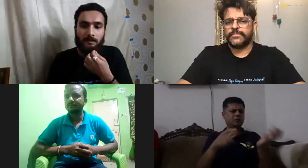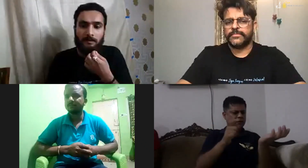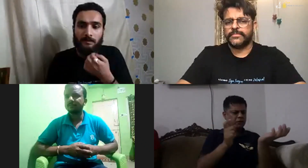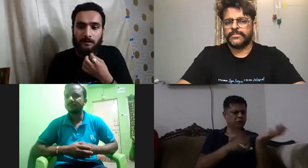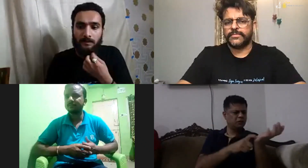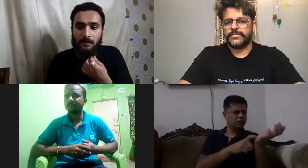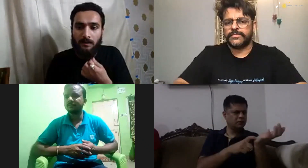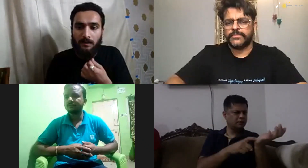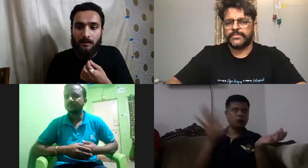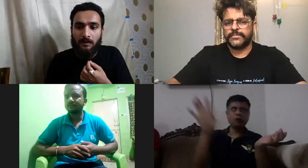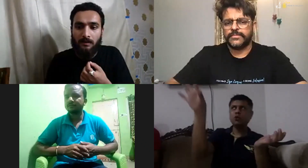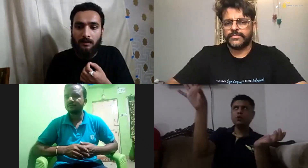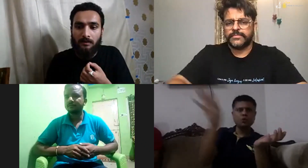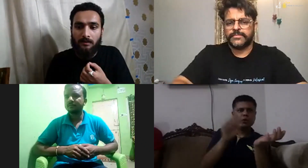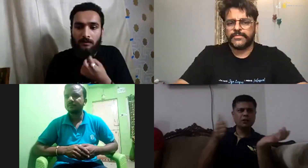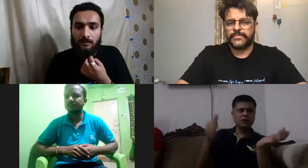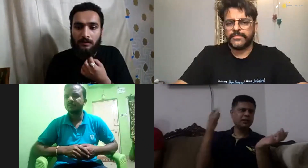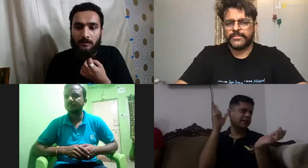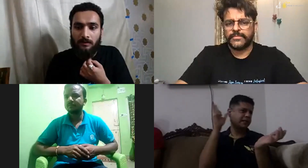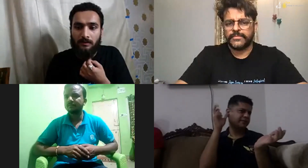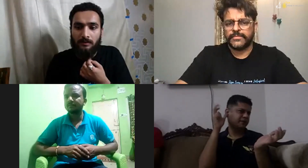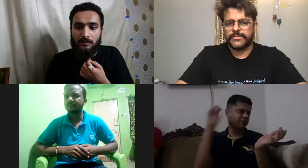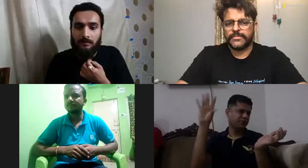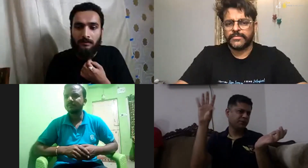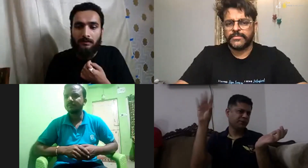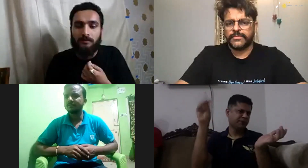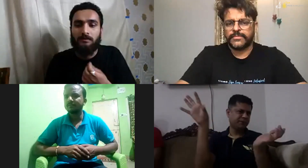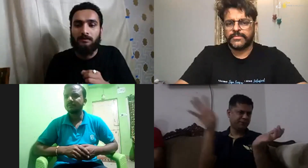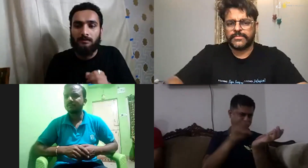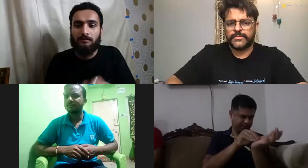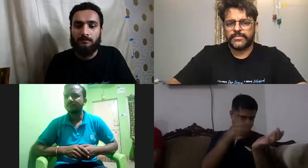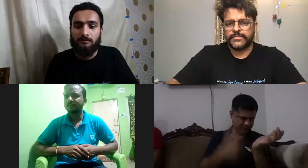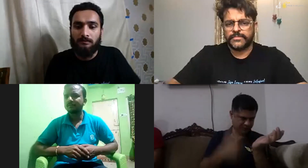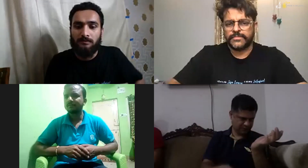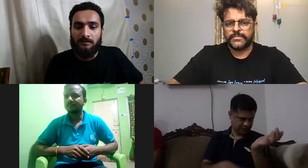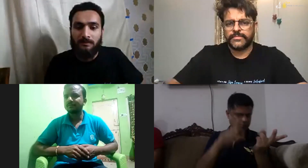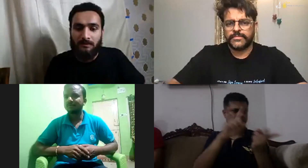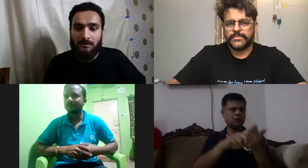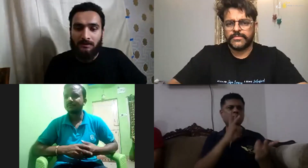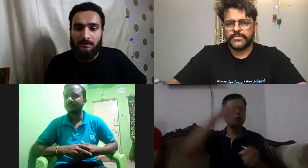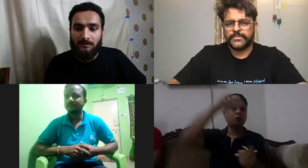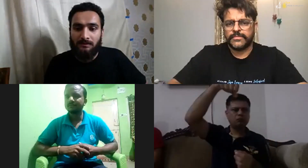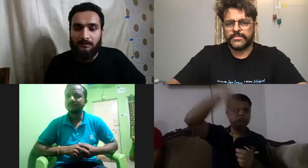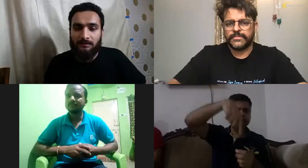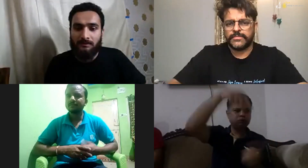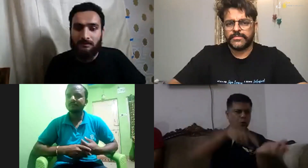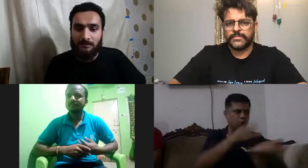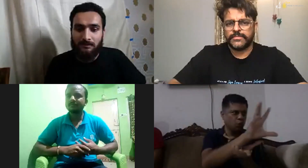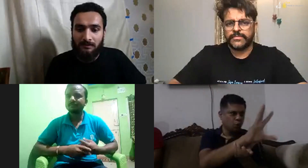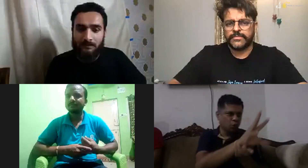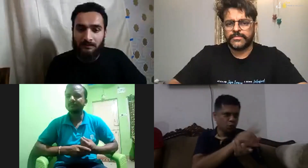This particular app um, it can record sounds, auditory stimuli,